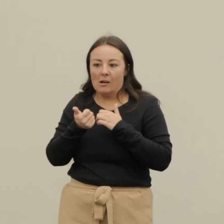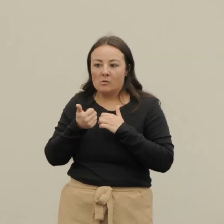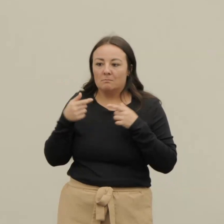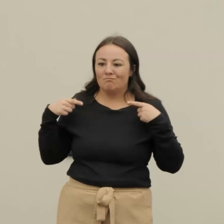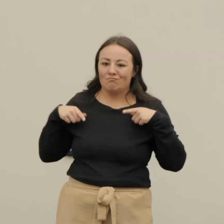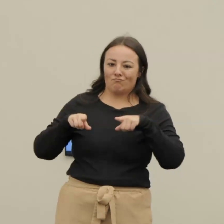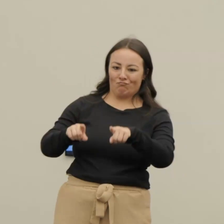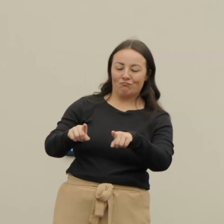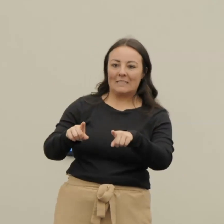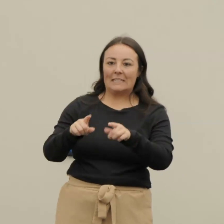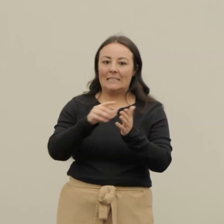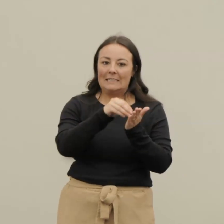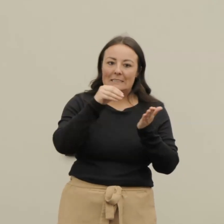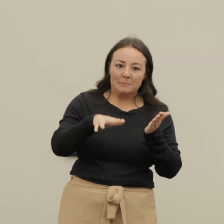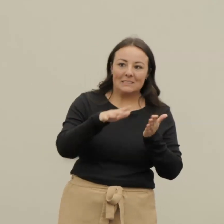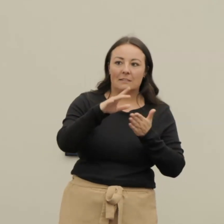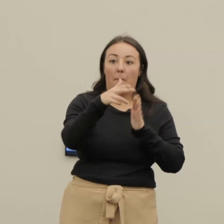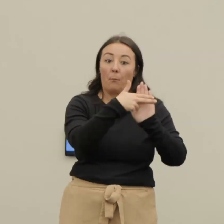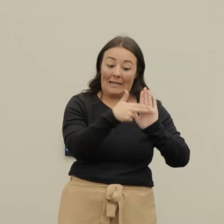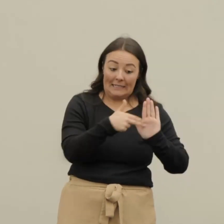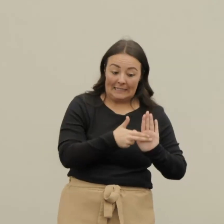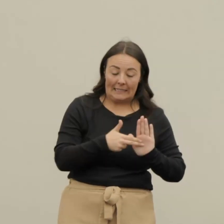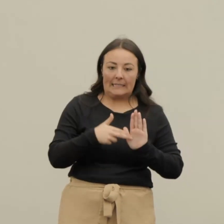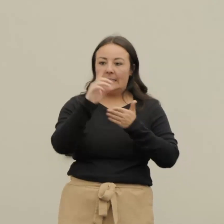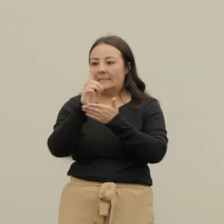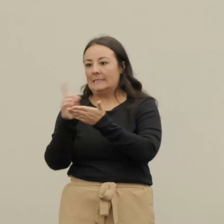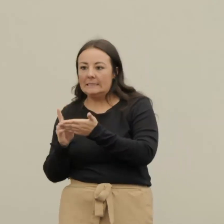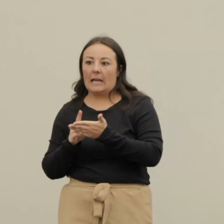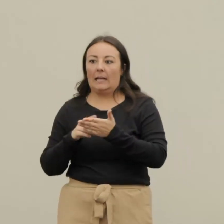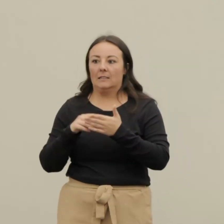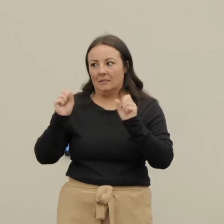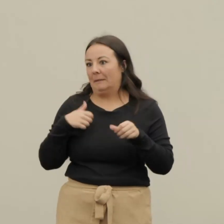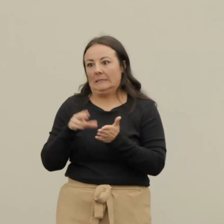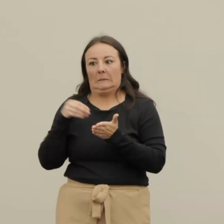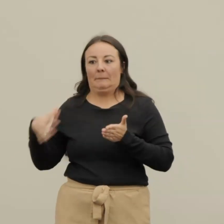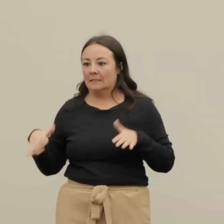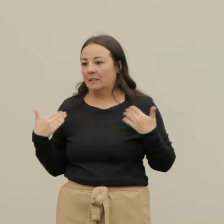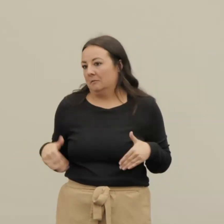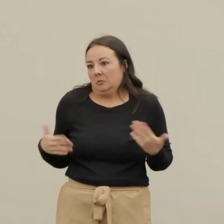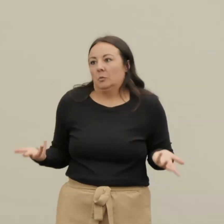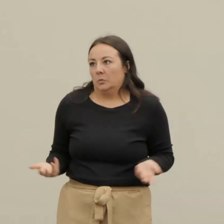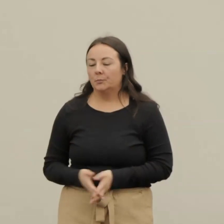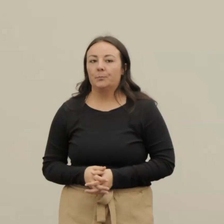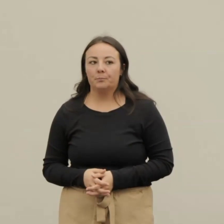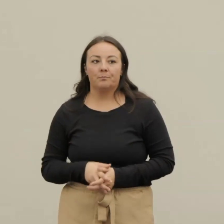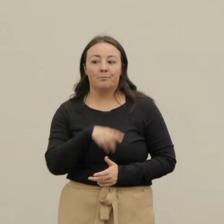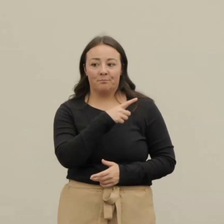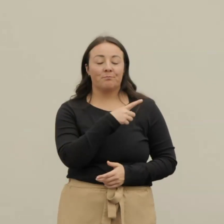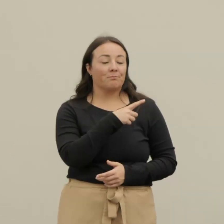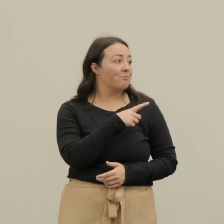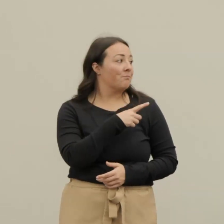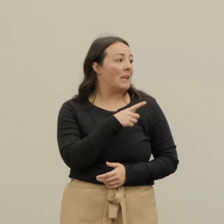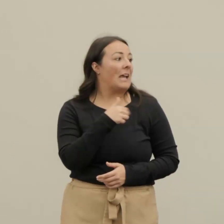expensive branding and design practices. Yeah. So anyways, very good talk. I love that. And what that means is that's a firm that